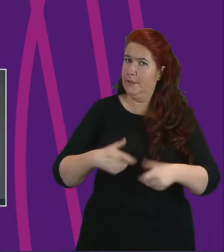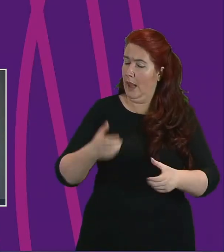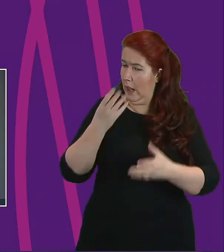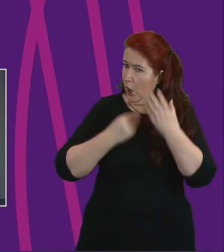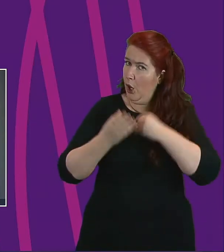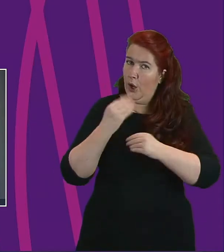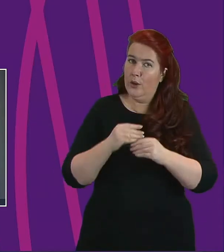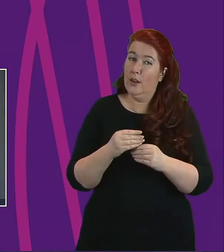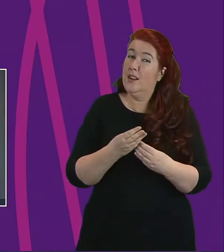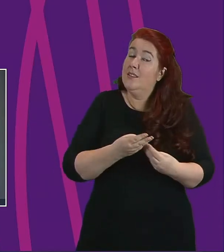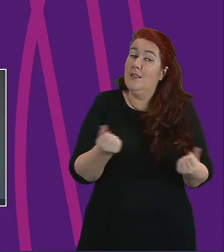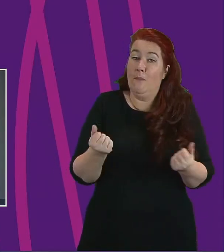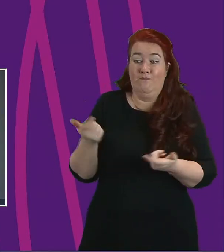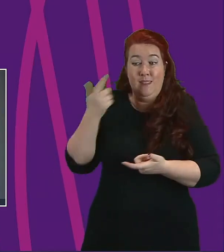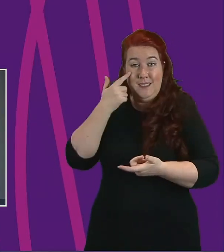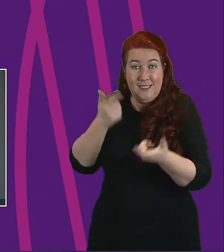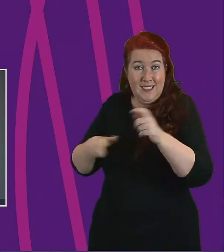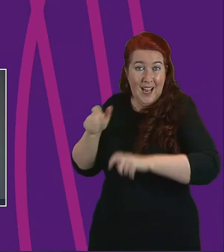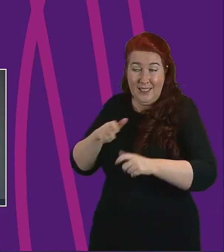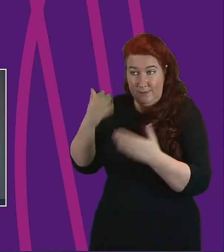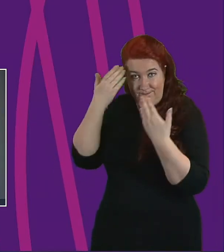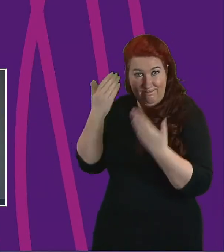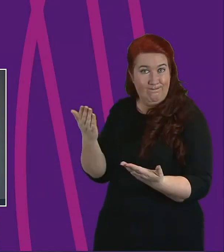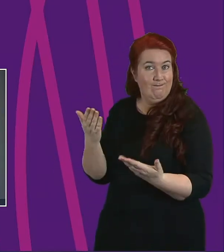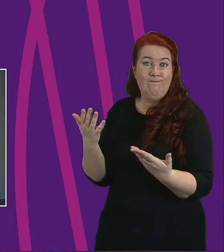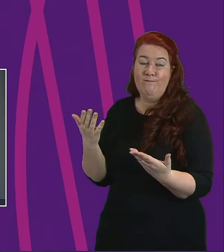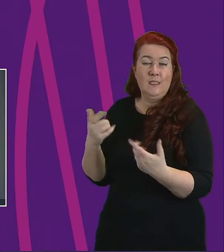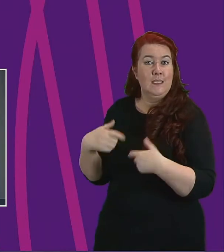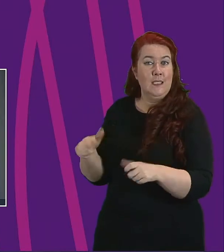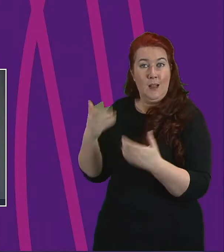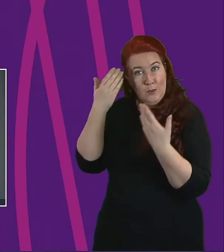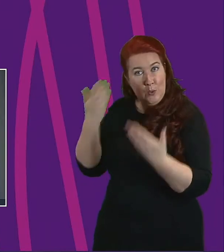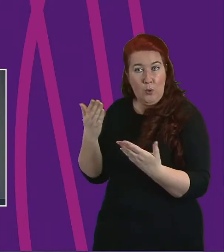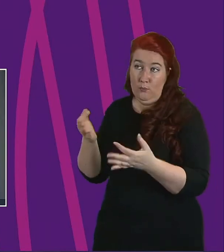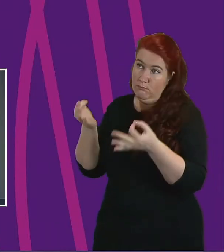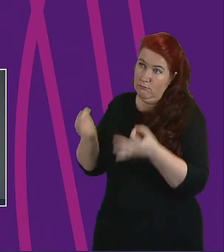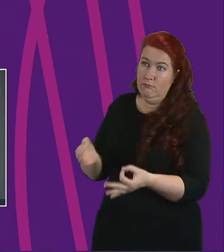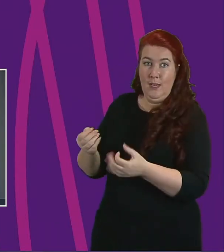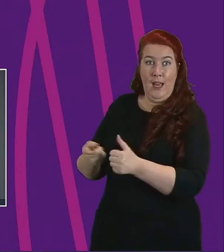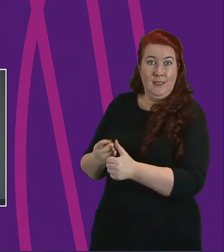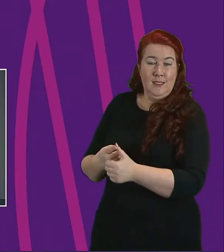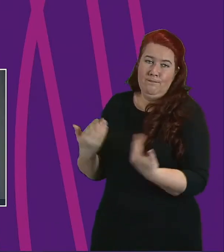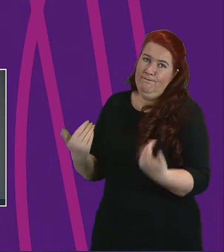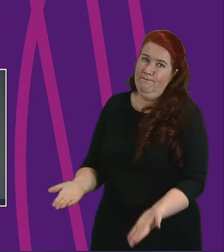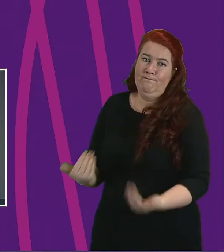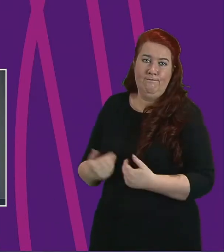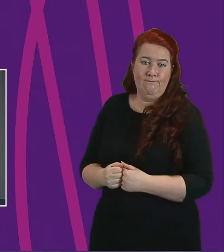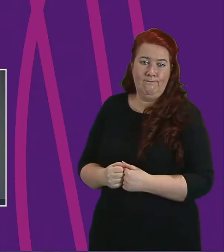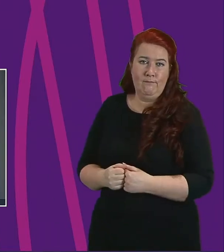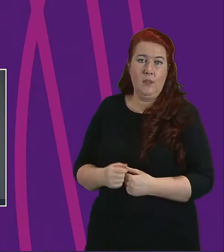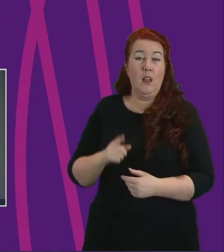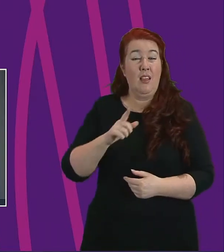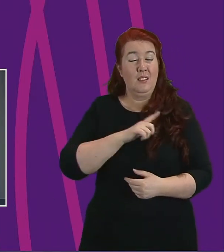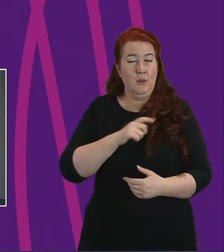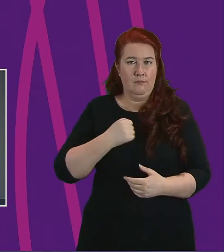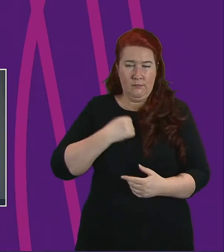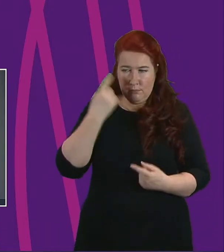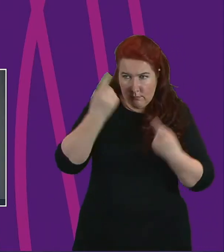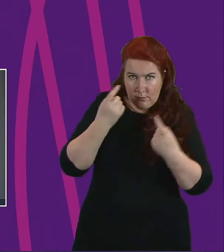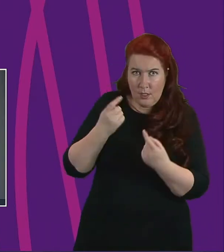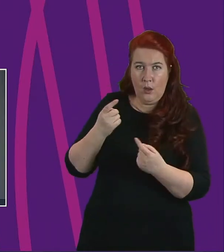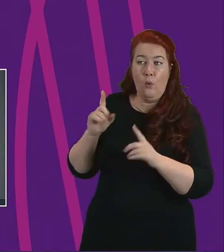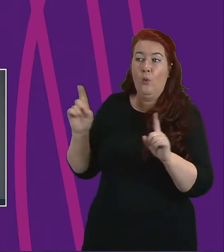understood. The science cannot, in many cases, provide us with definitive conclusions. Our consideration of the